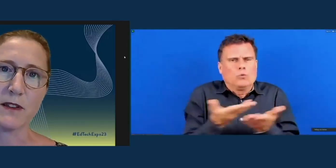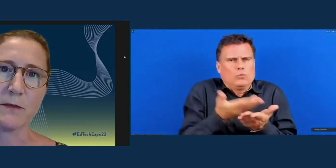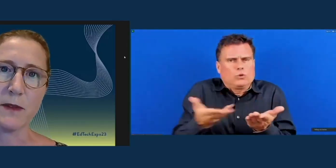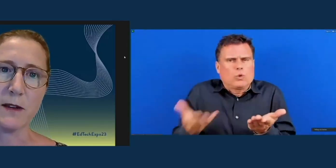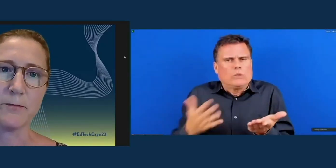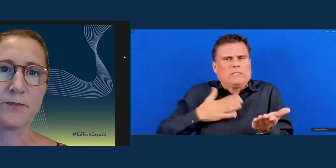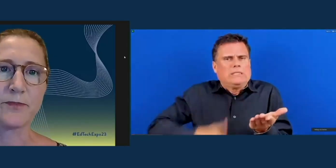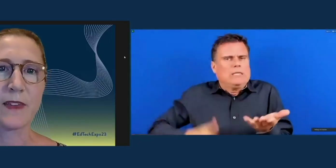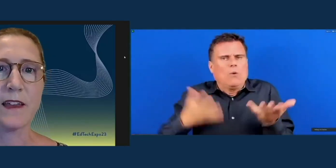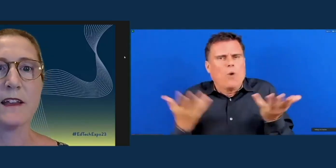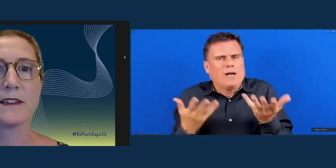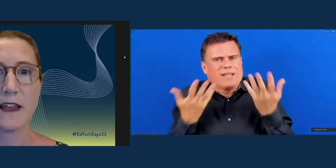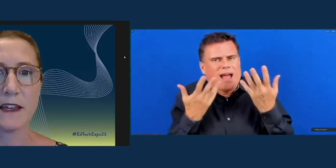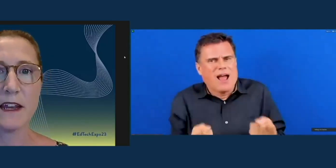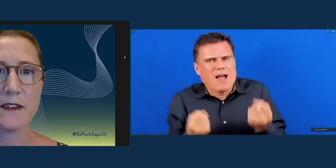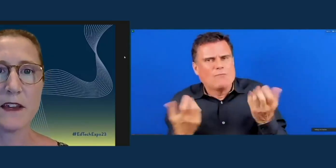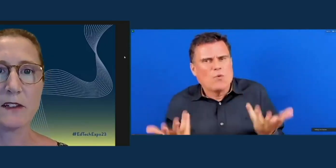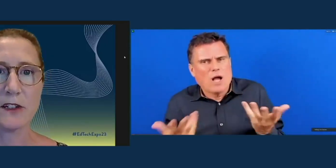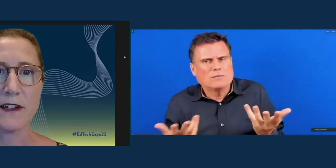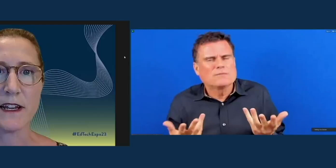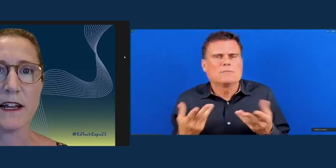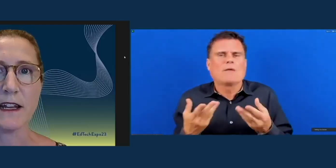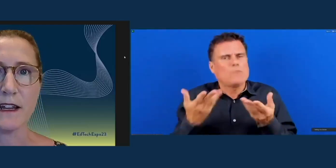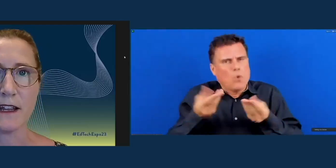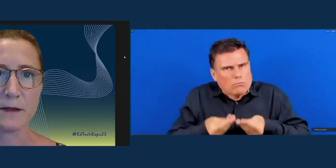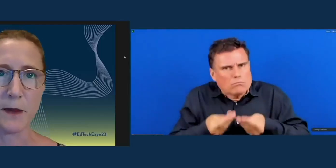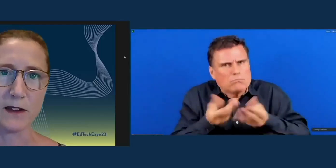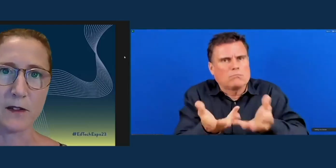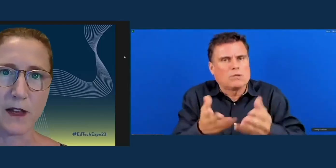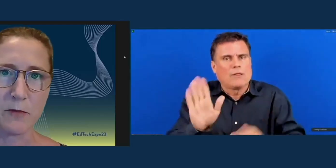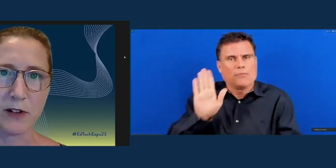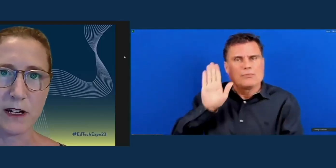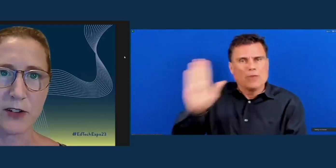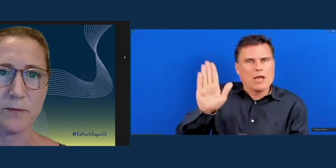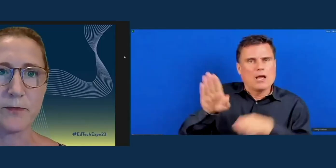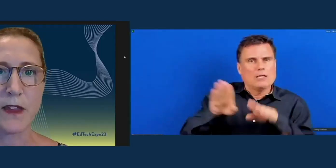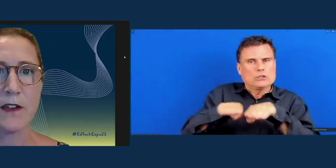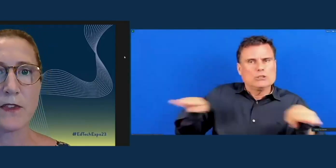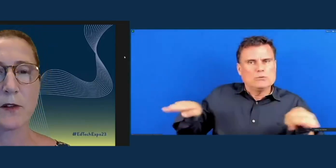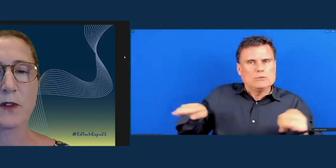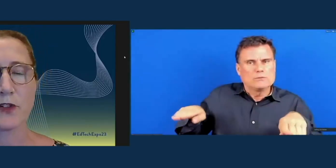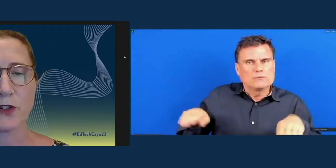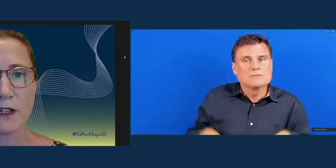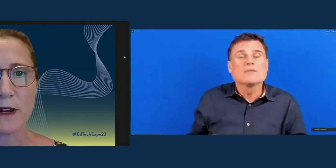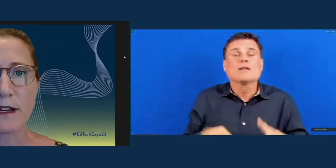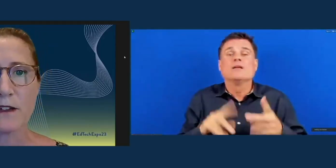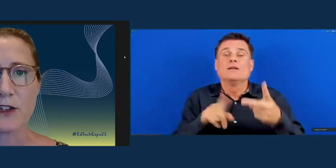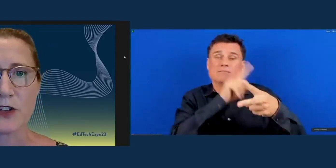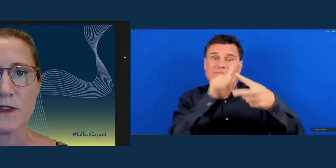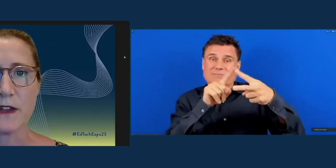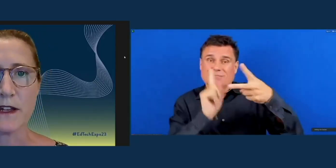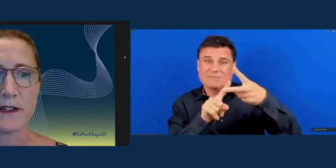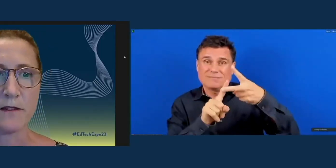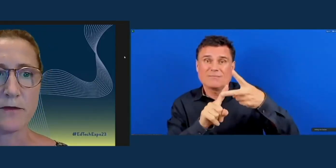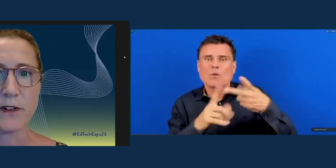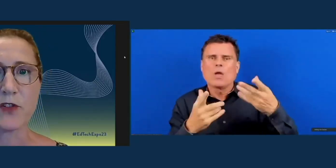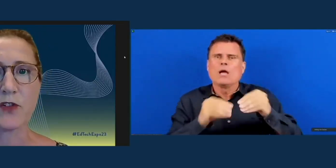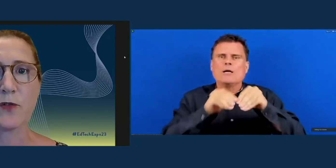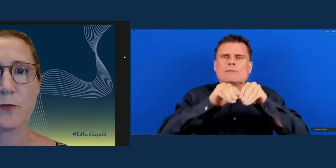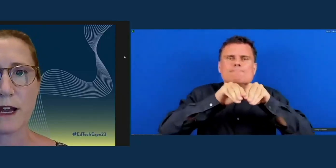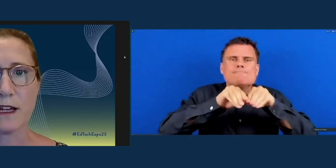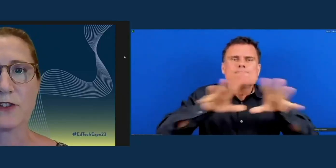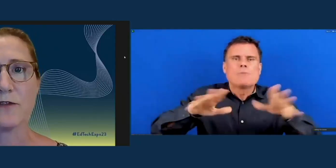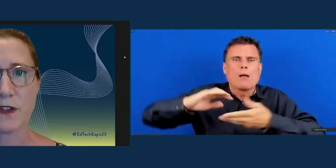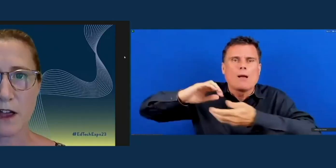are participating. Second, ACR learning on expanding collaboration. There was early recognition that a